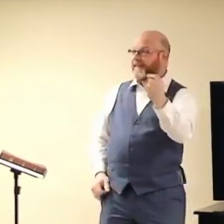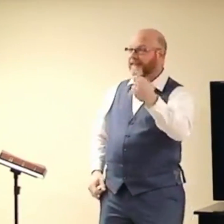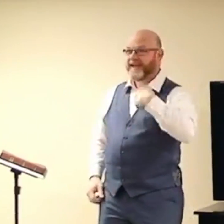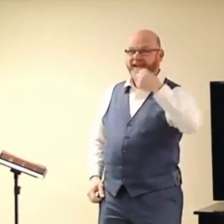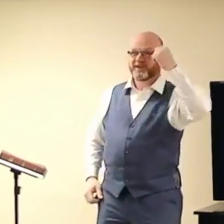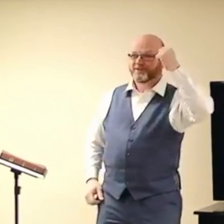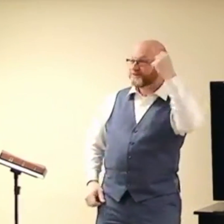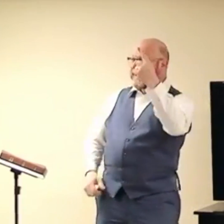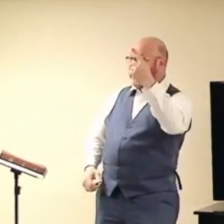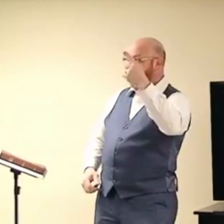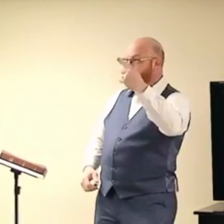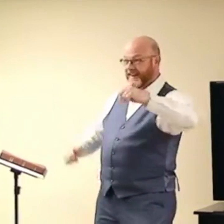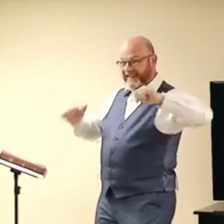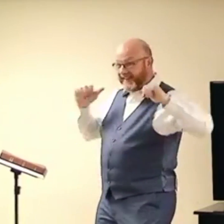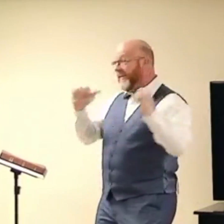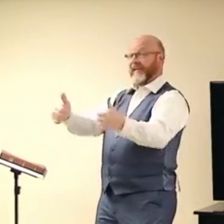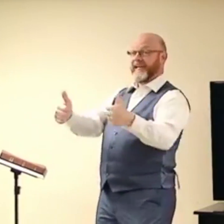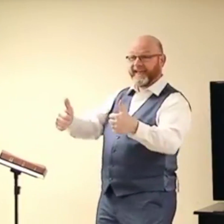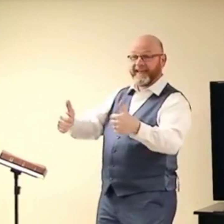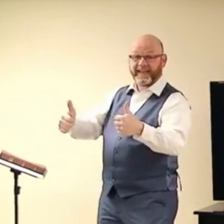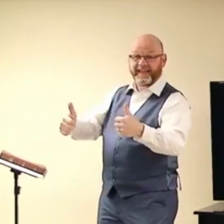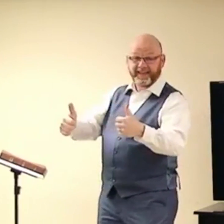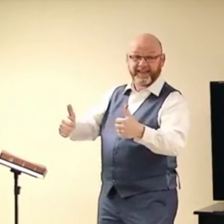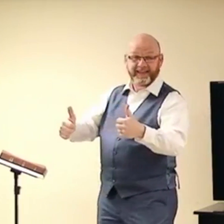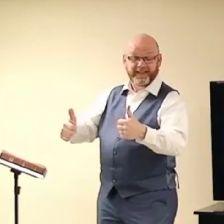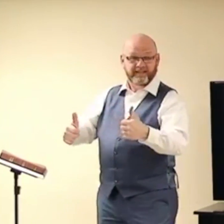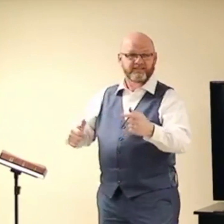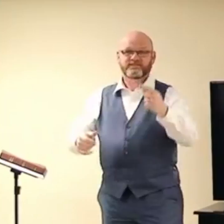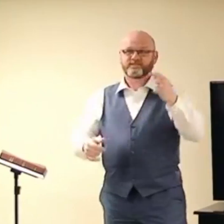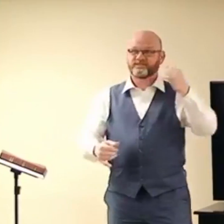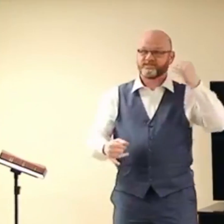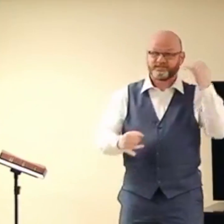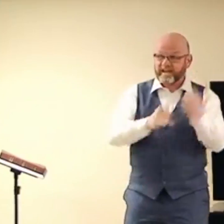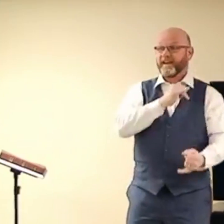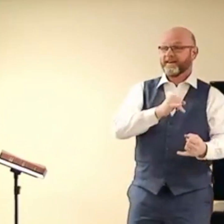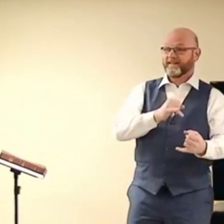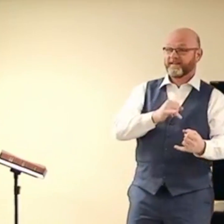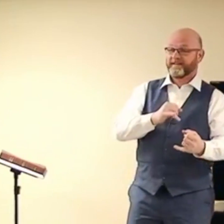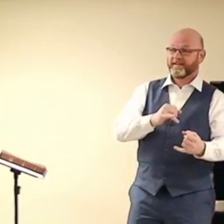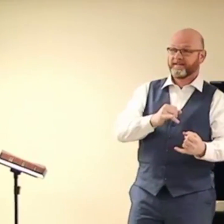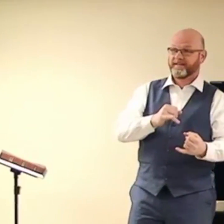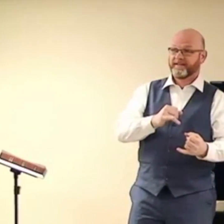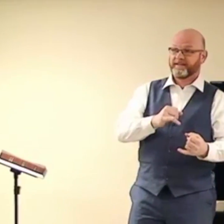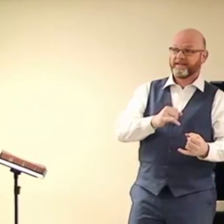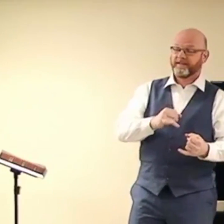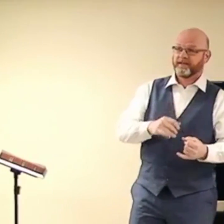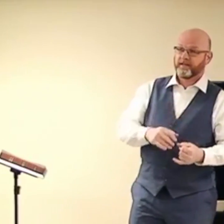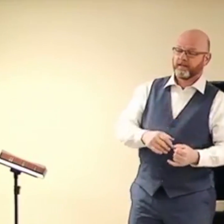to patiently explain it, the light bulb goes on. And it's like, finally,